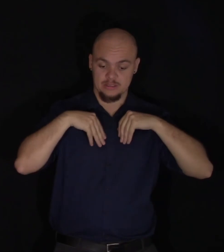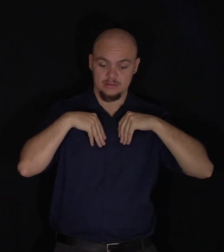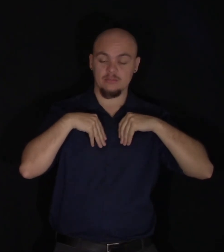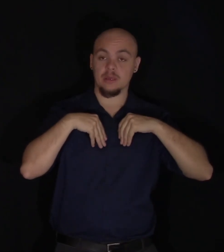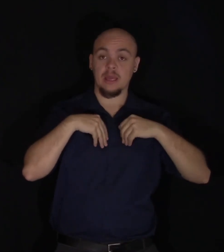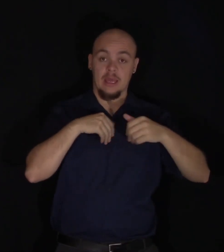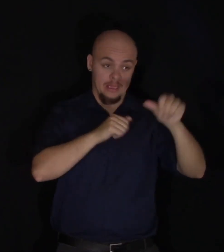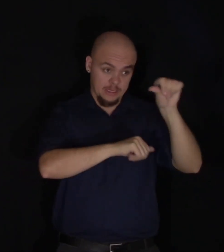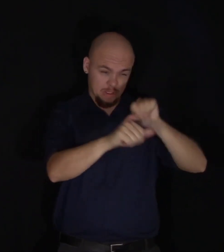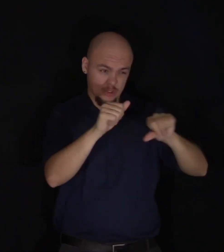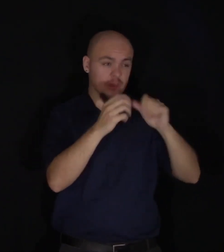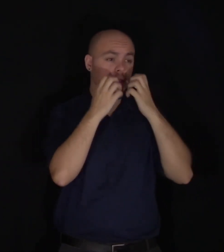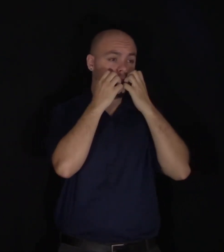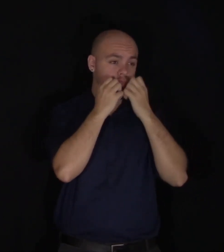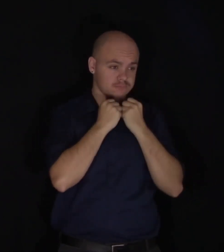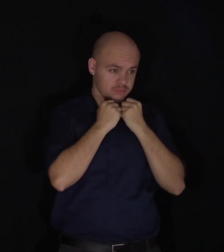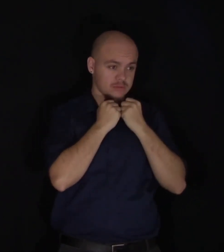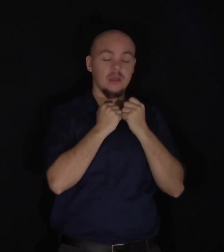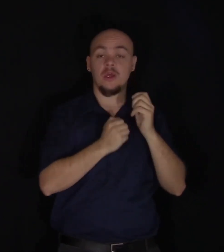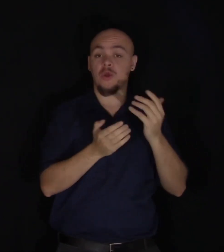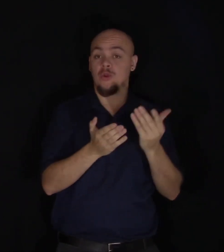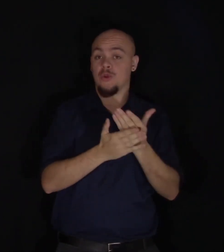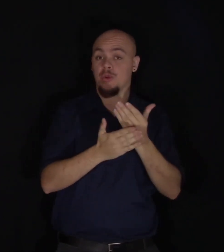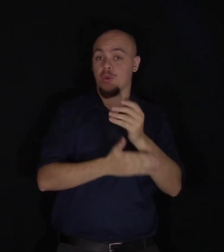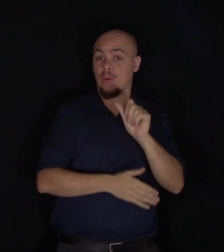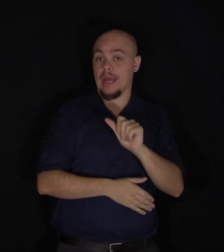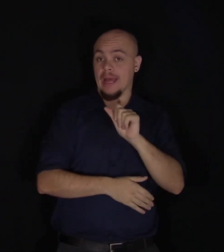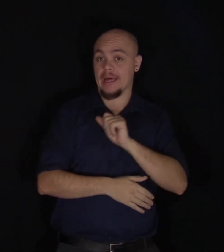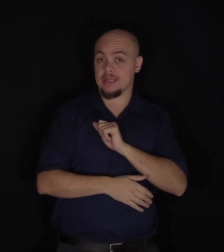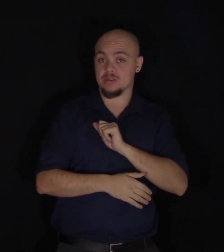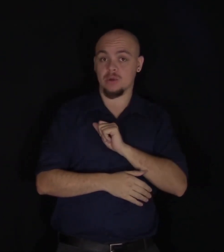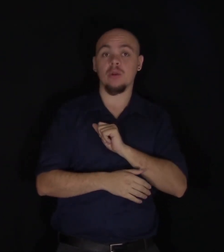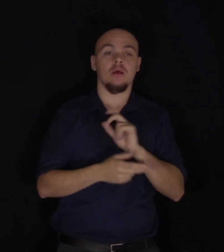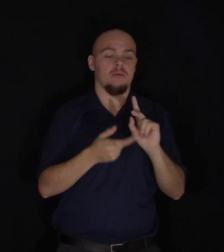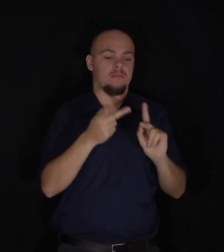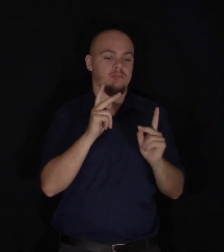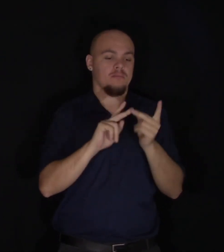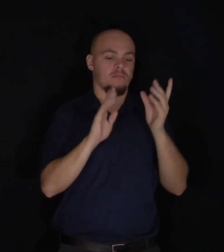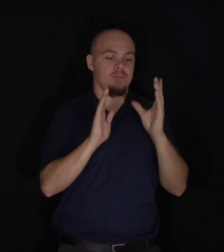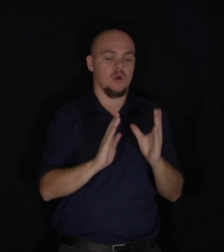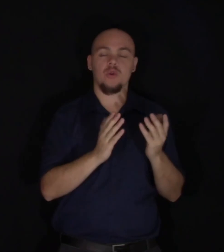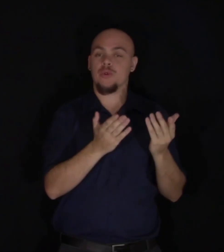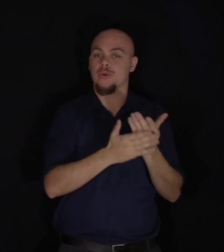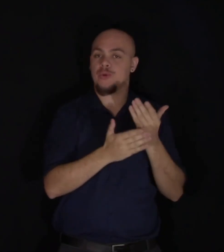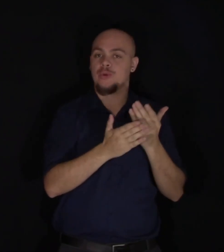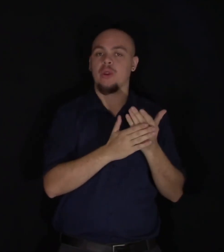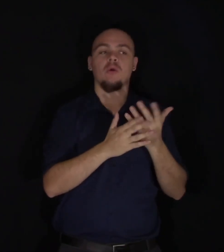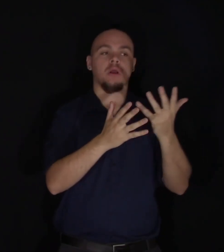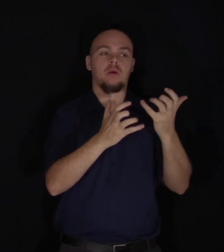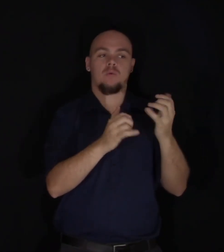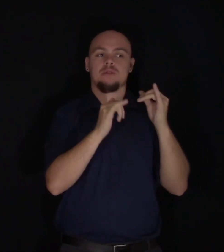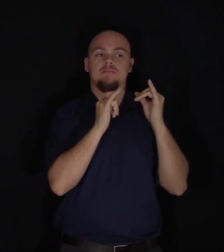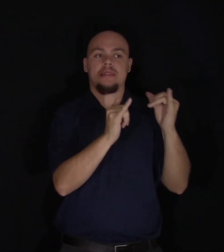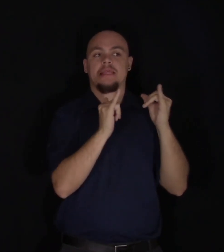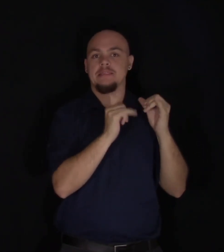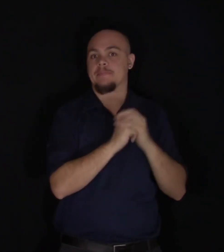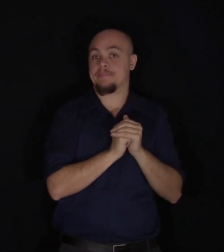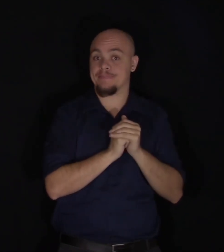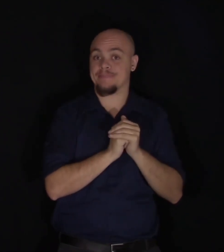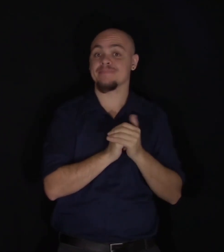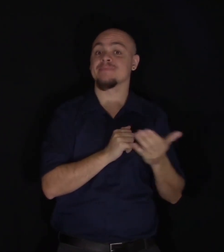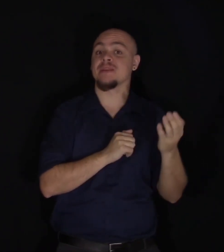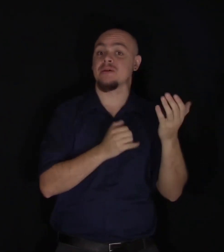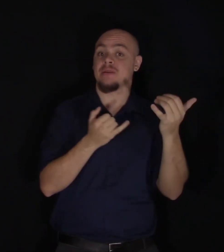one another, our new attitude can actually inspire our new partner to want to do the same thing. Which brings me back to